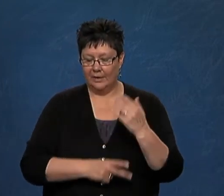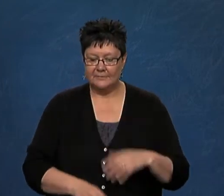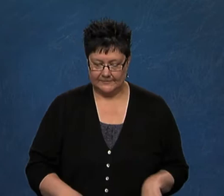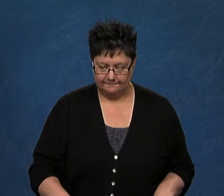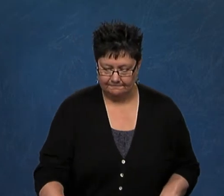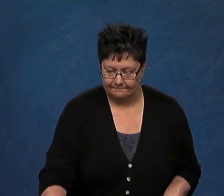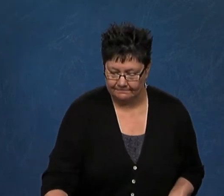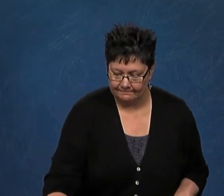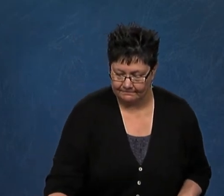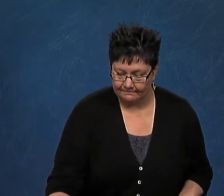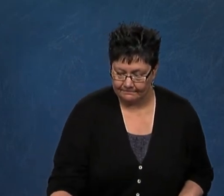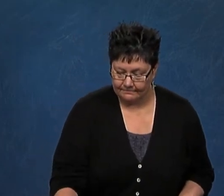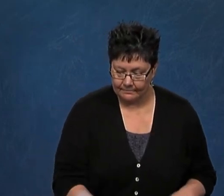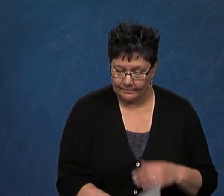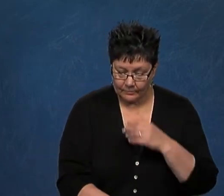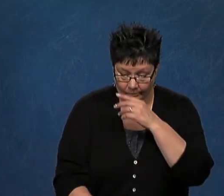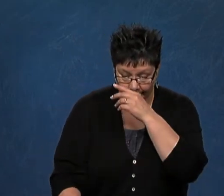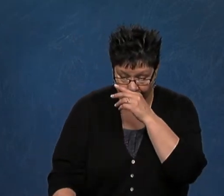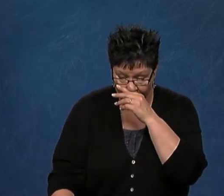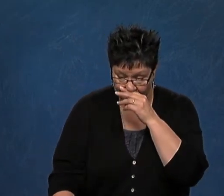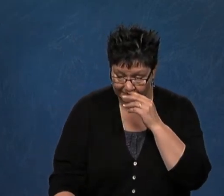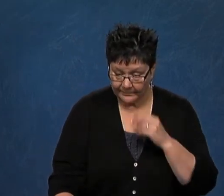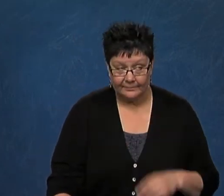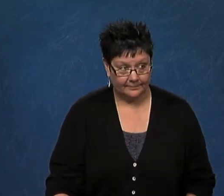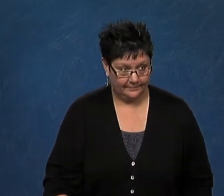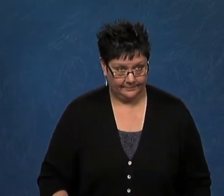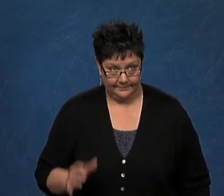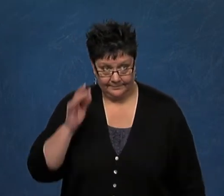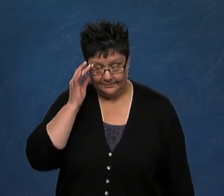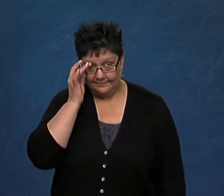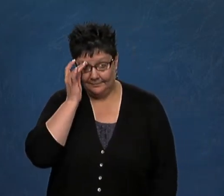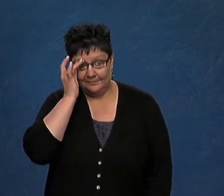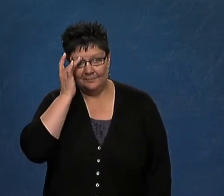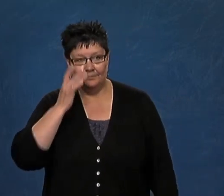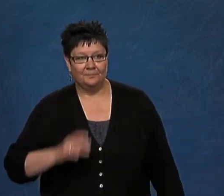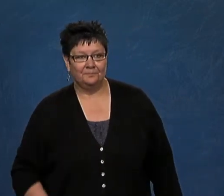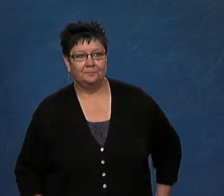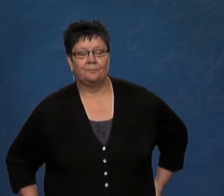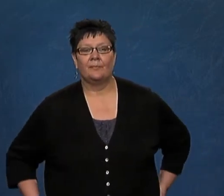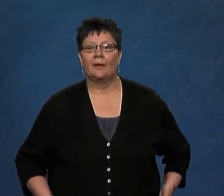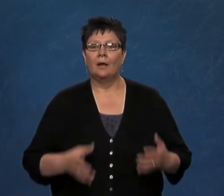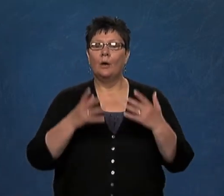and then from that are setting up the appropriate programs to foster this.